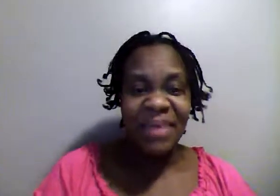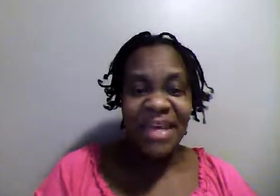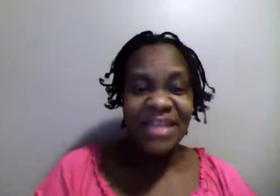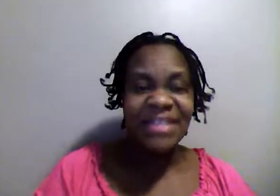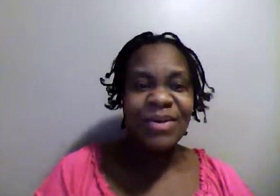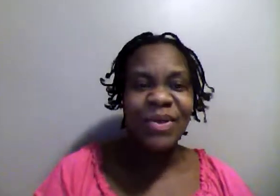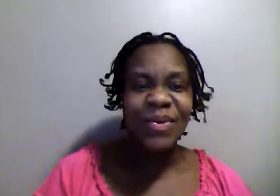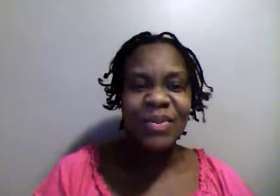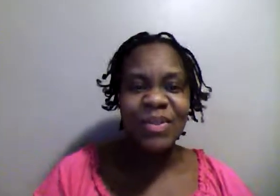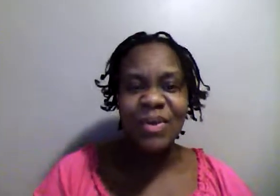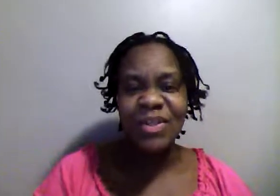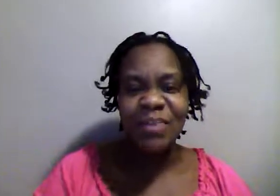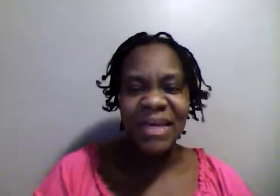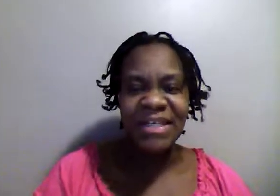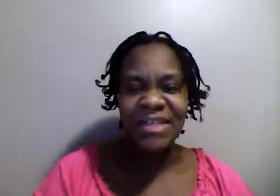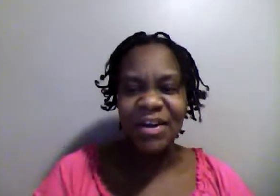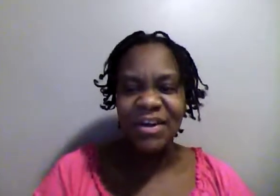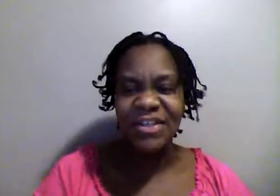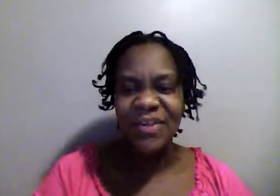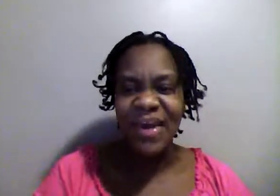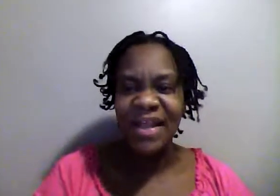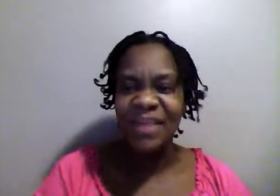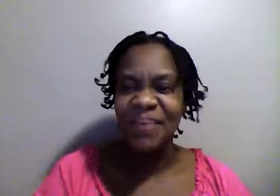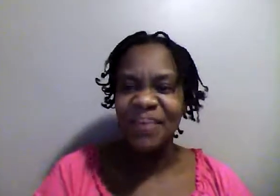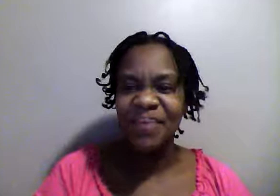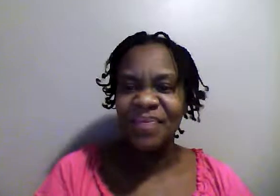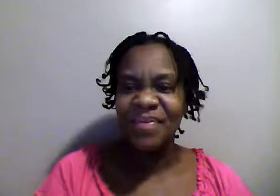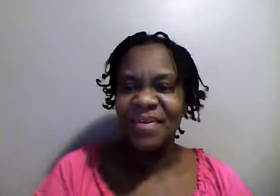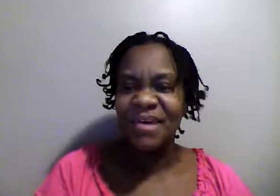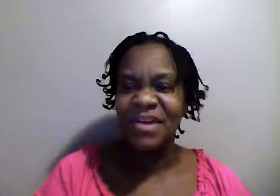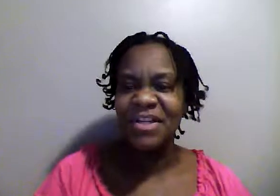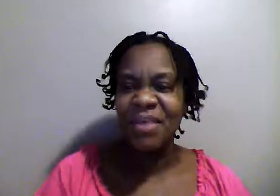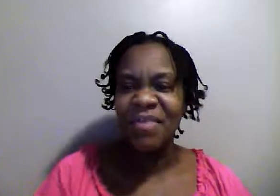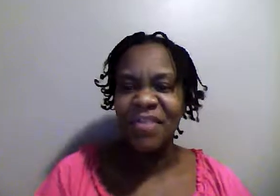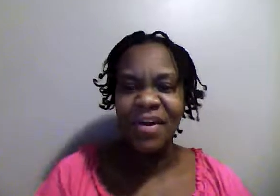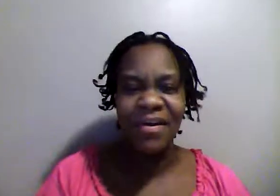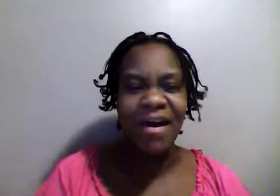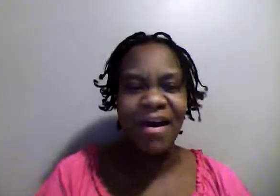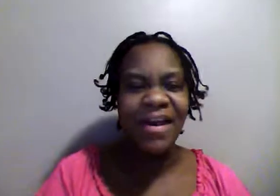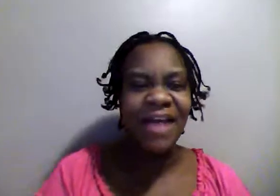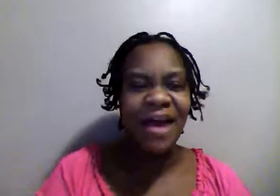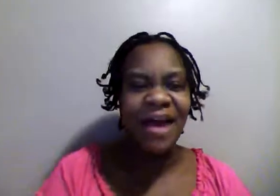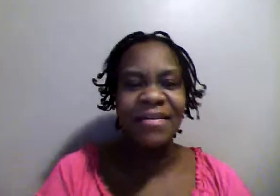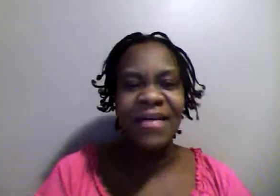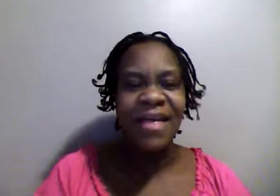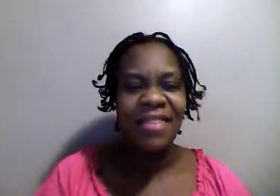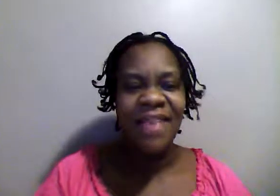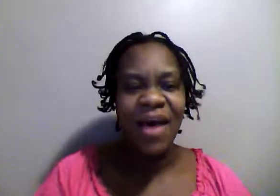heat. So you use those, you place it on your soil, on the top of your garden, and that